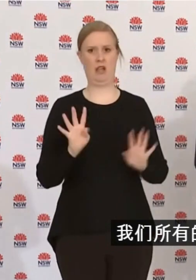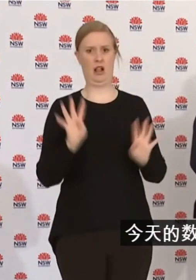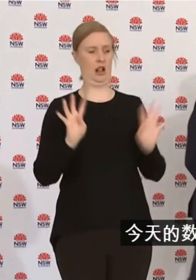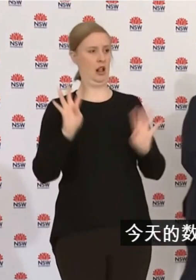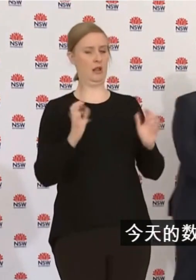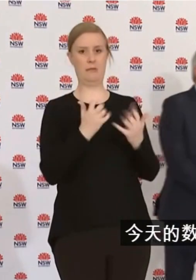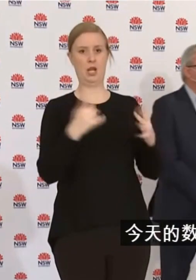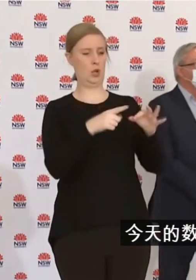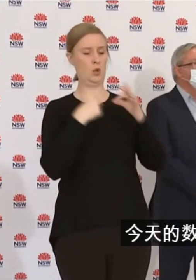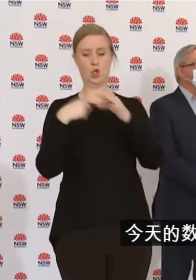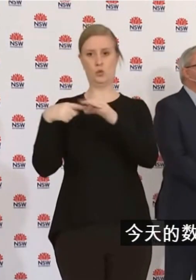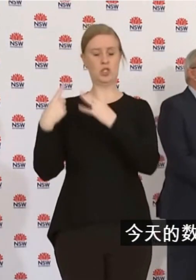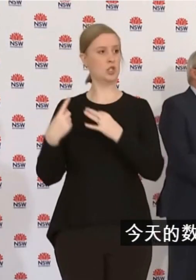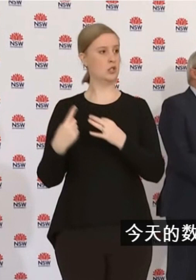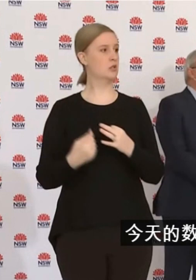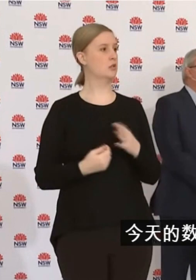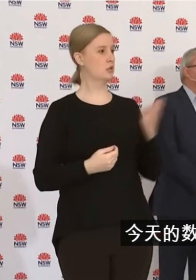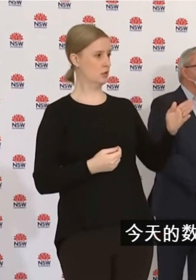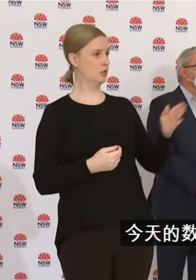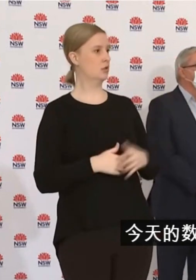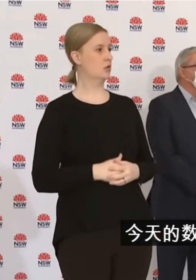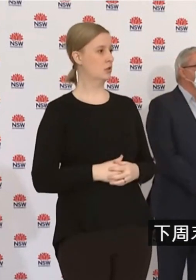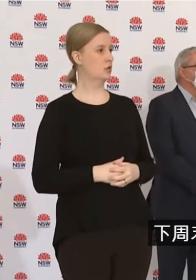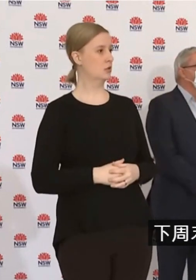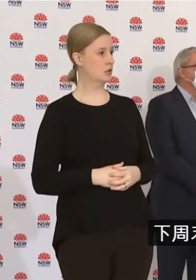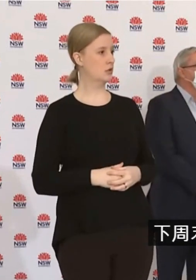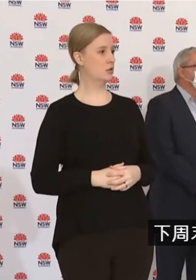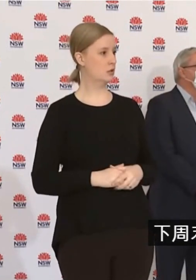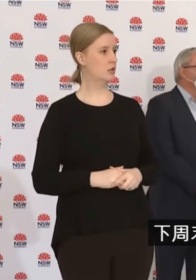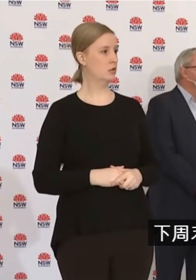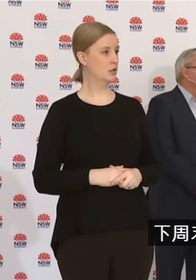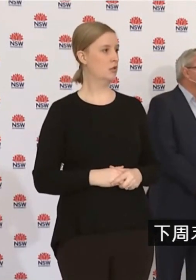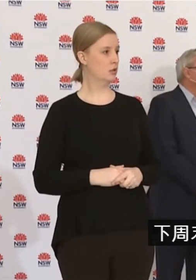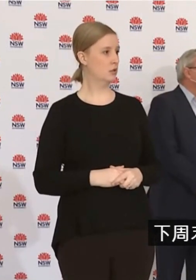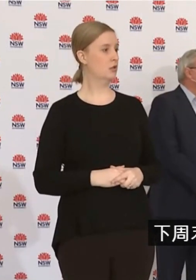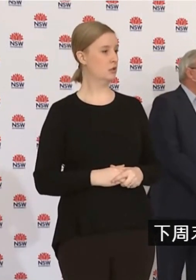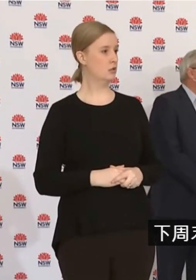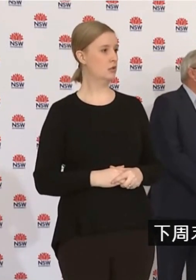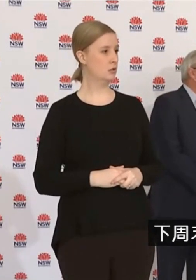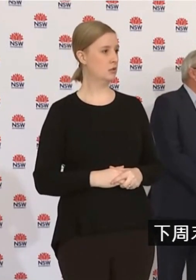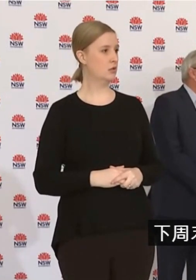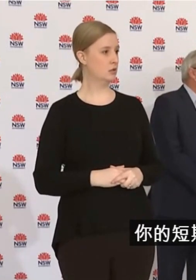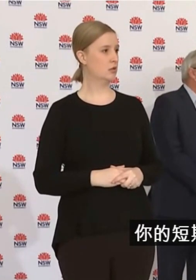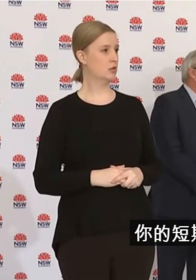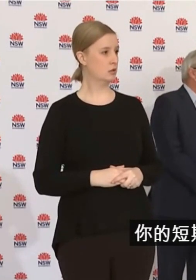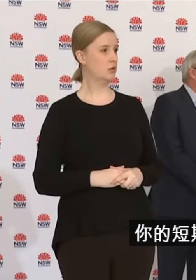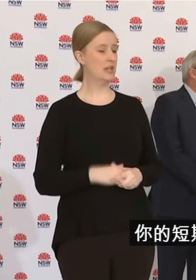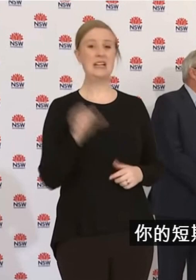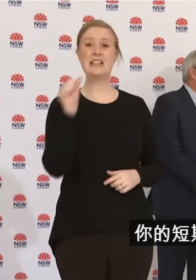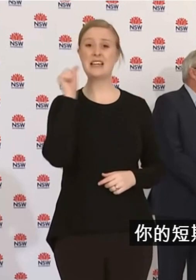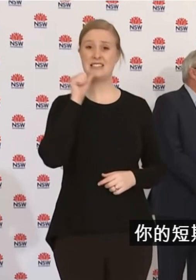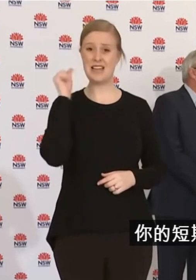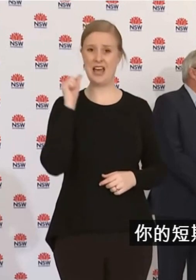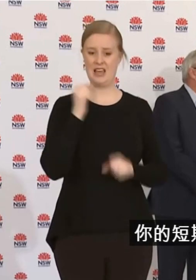day with high numbers today. The Premier indicated yesterday wouldn't be in a position to lift the lockdown at the end of next week. What is